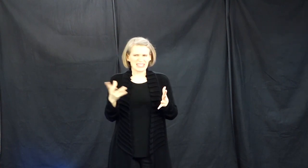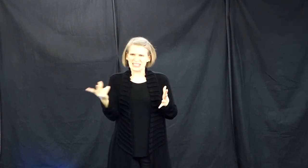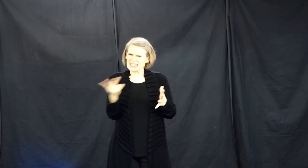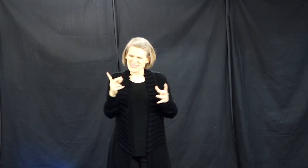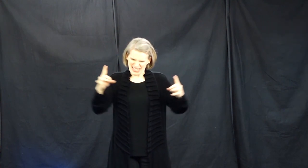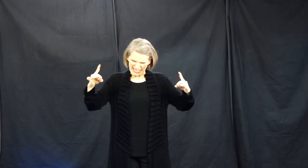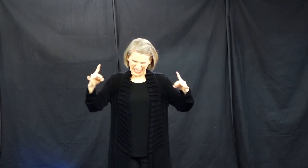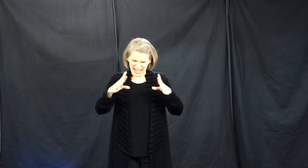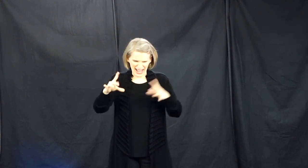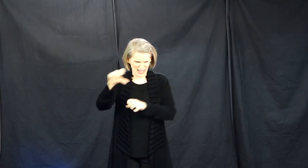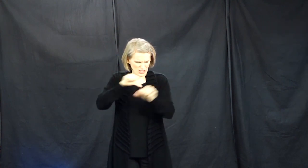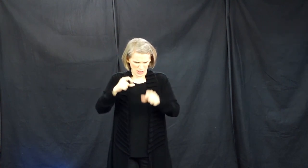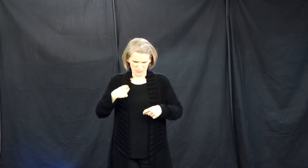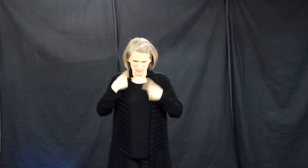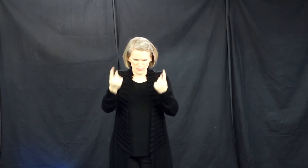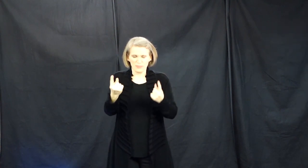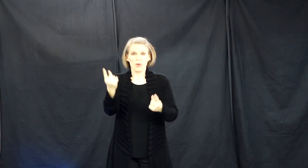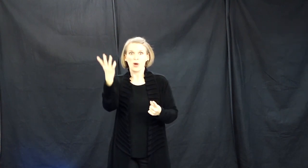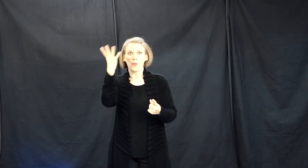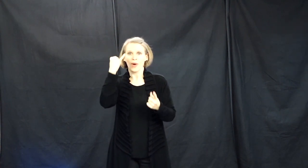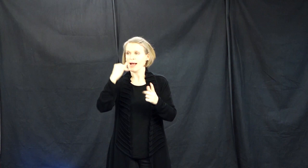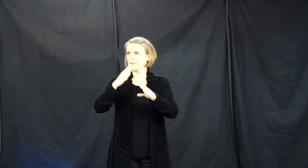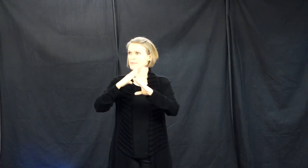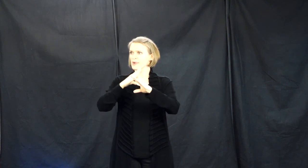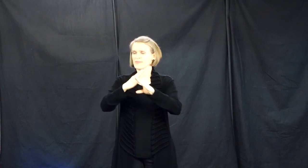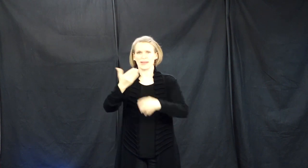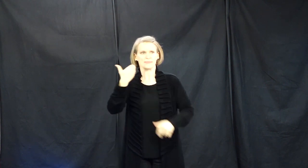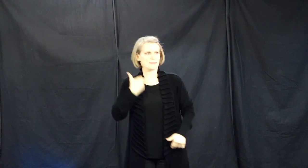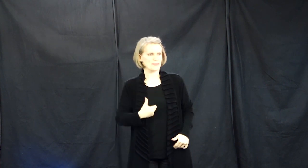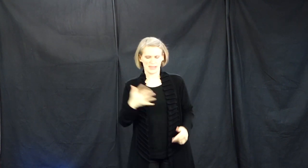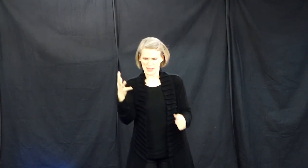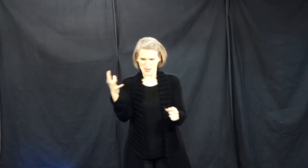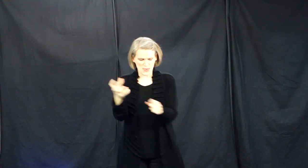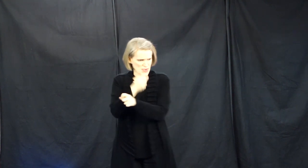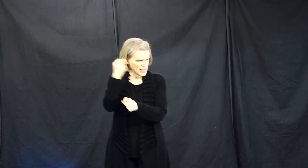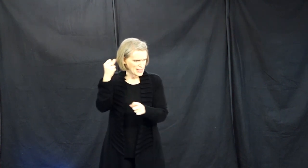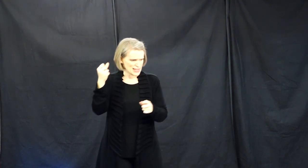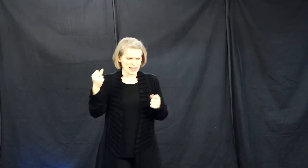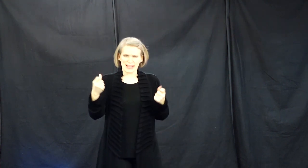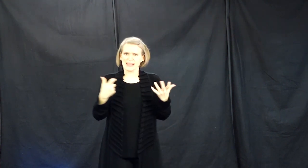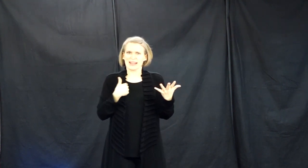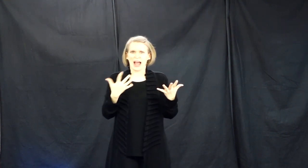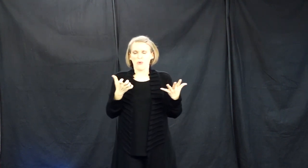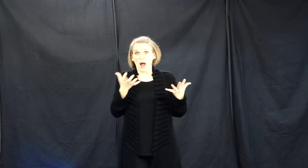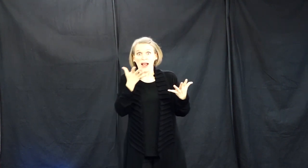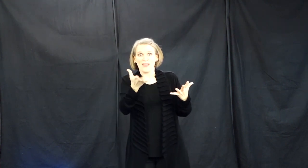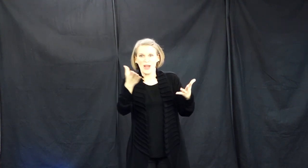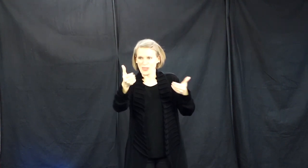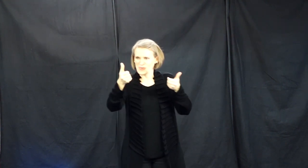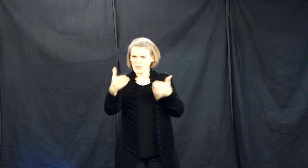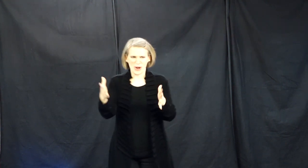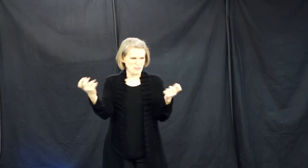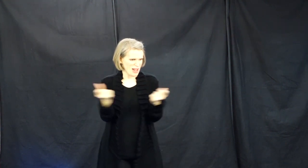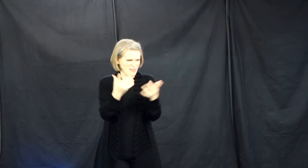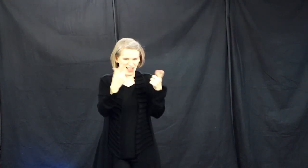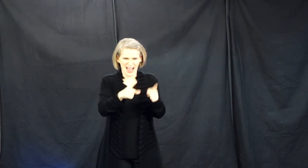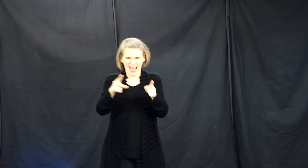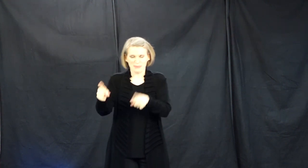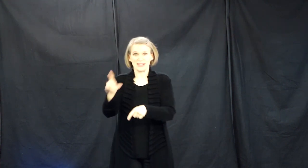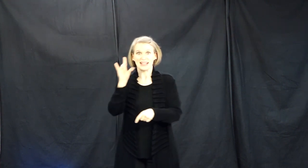beginning, just to keep me from winning. I wanna be in the room where it happens, the room where it happens,